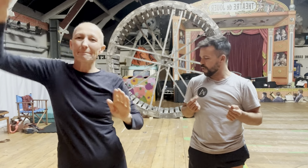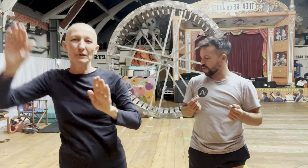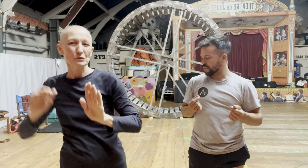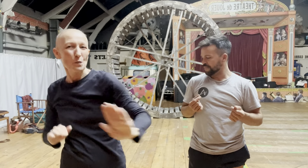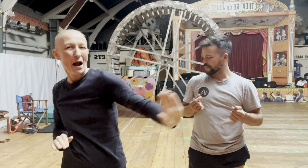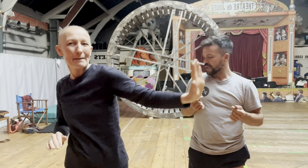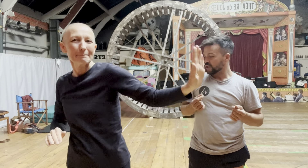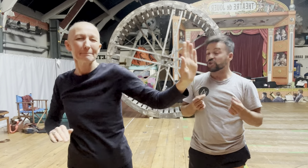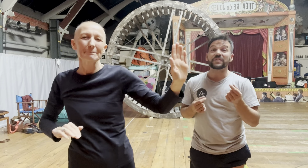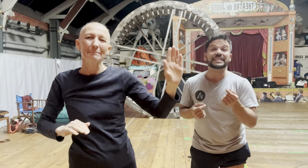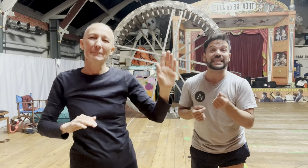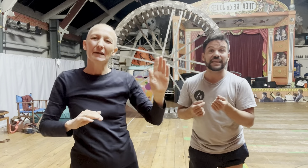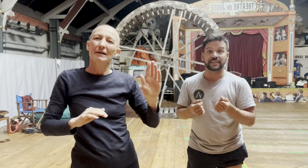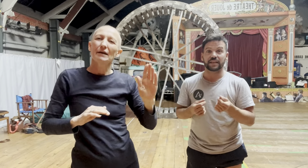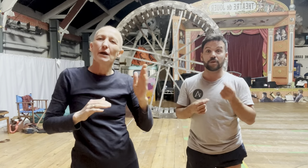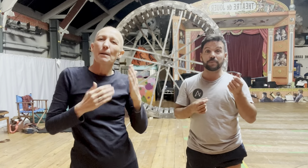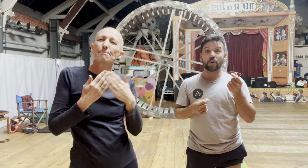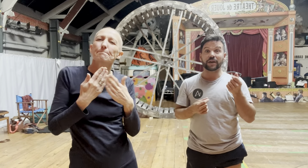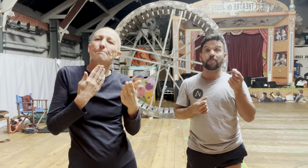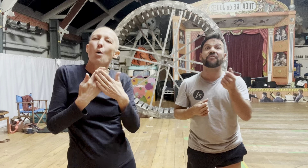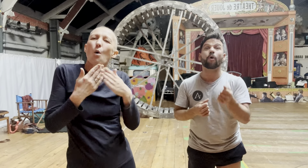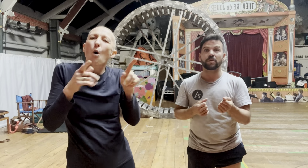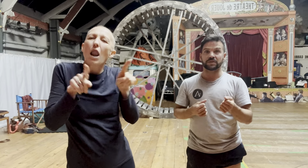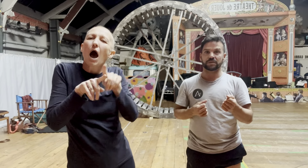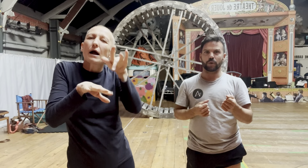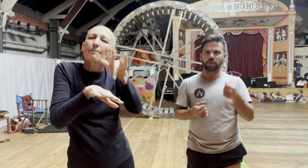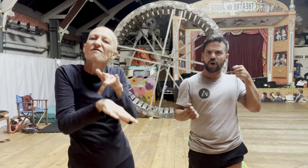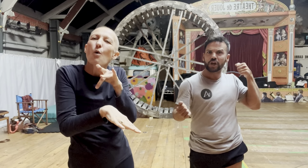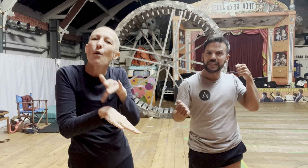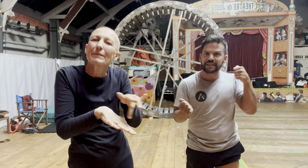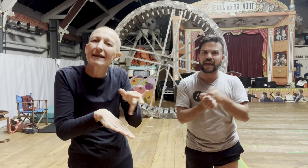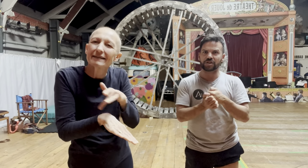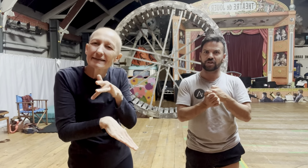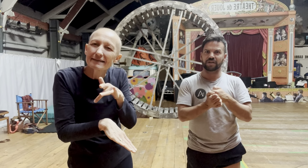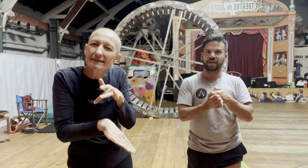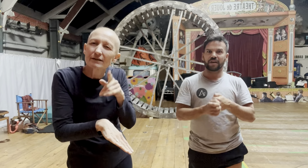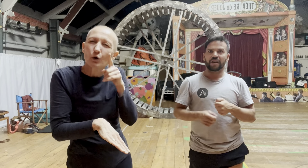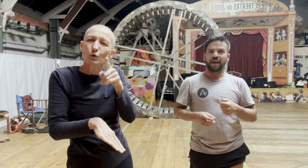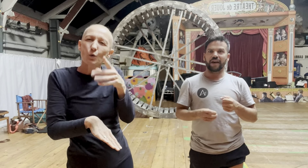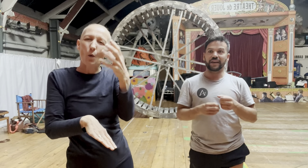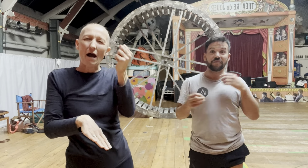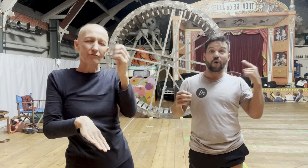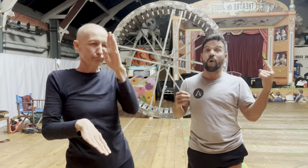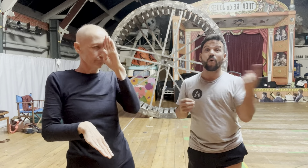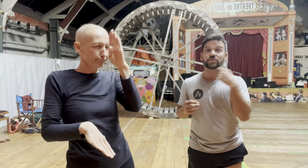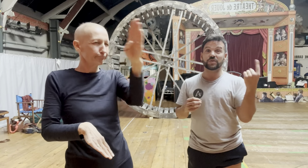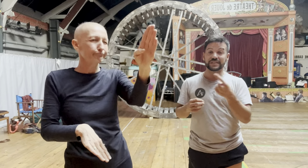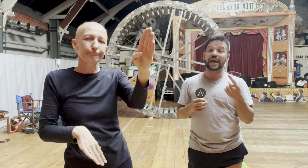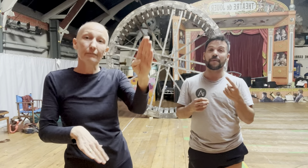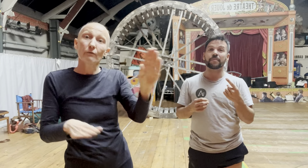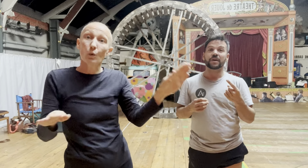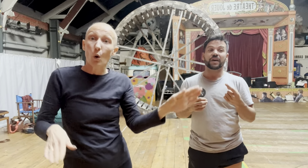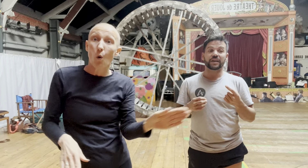more sophisticated and a bit more like a performance where you've got an intention. And if we all do the same, it's going